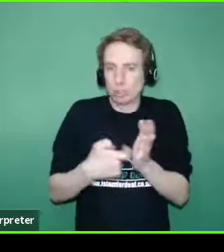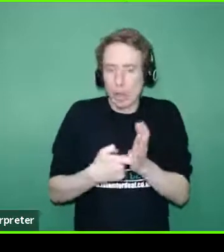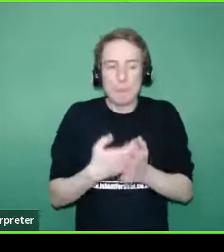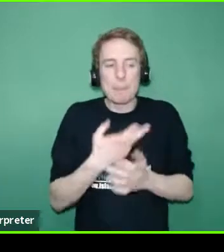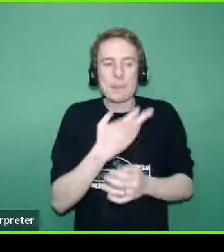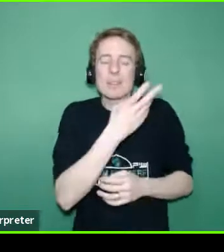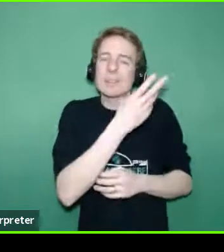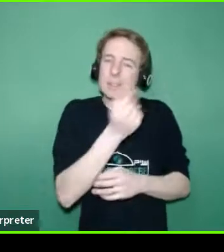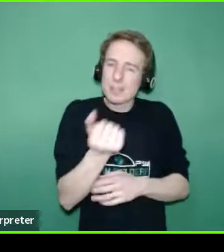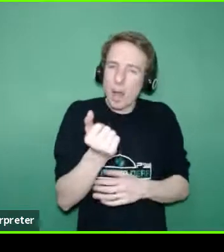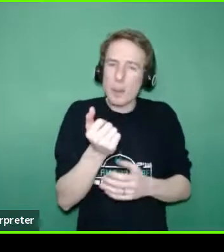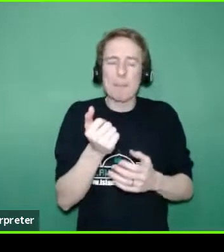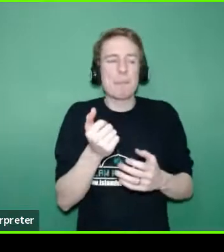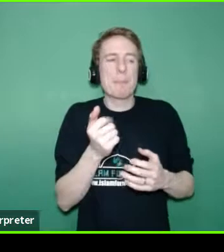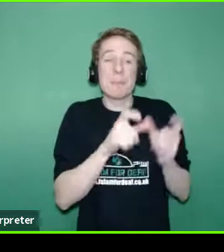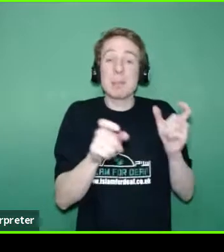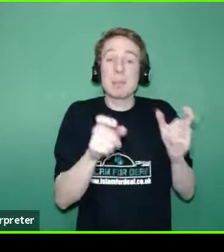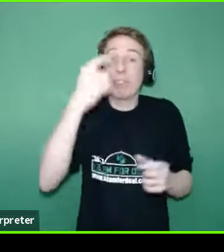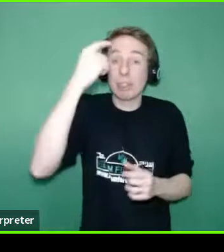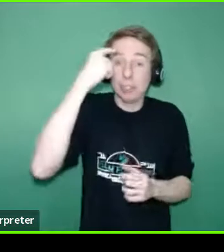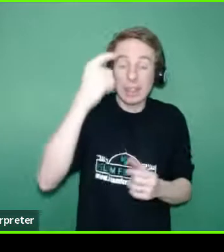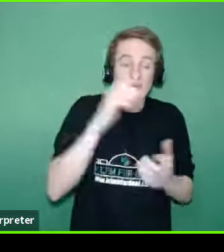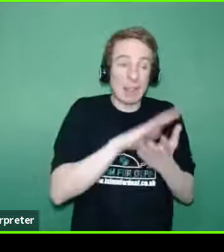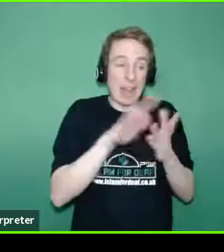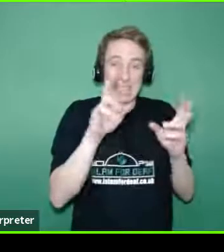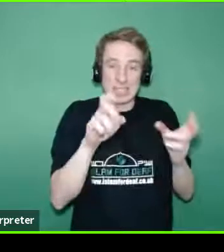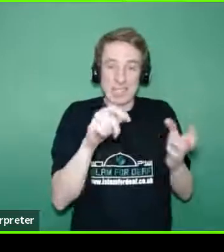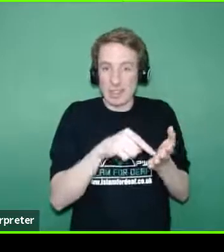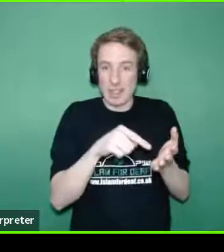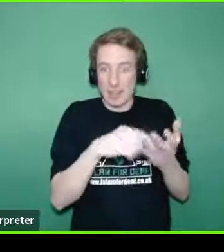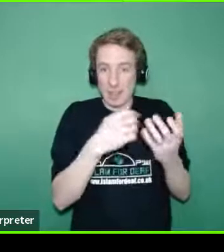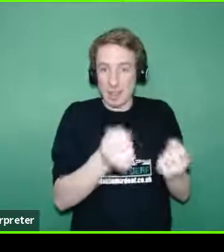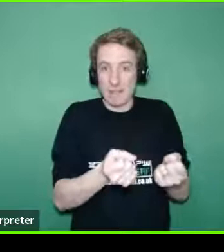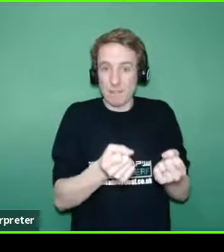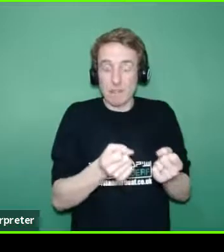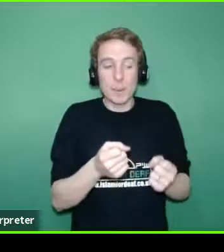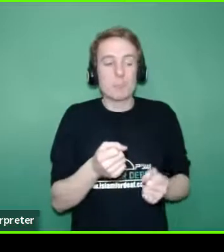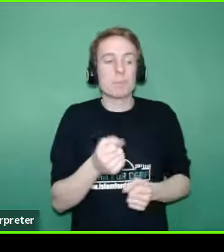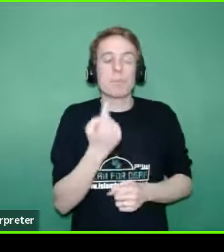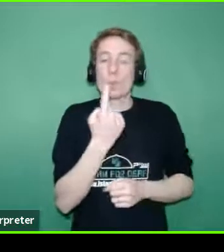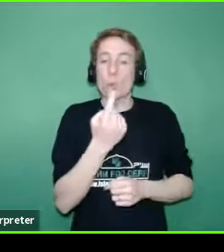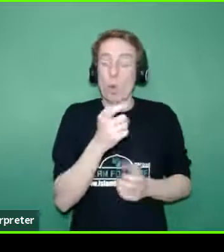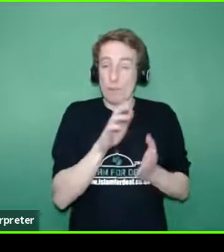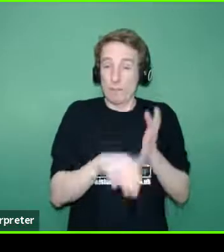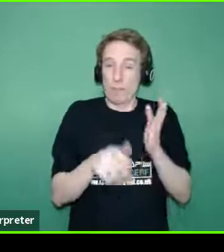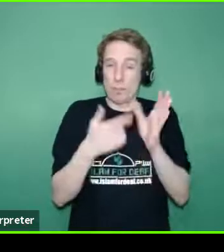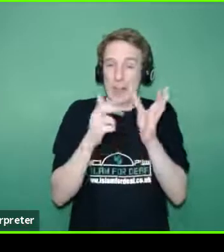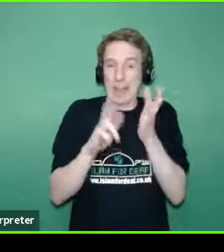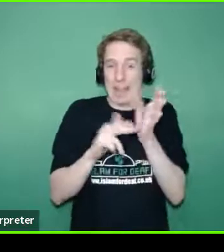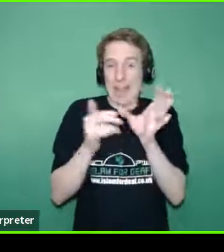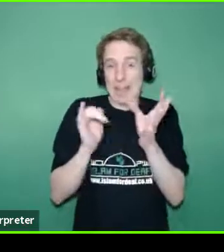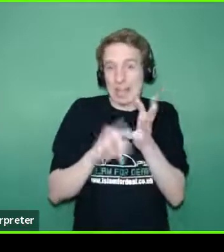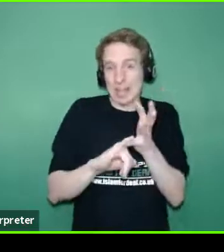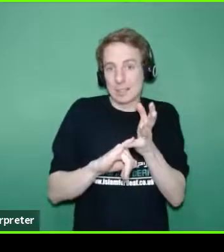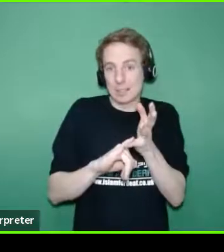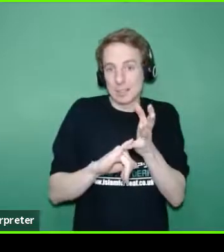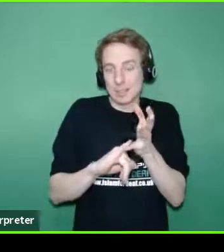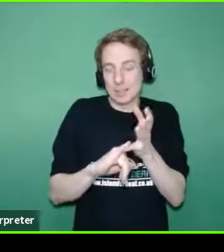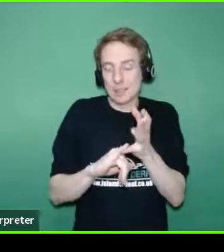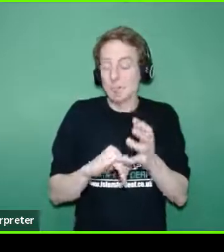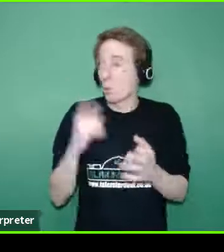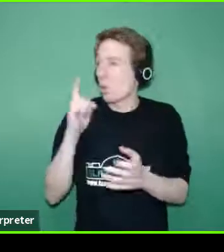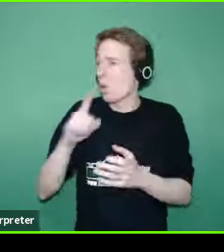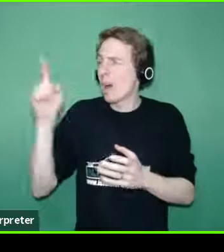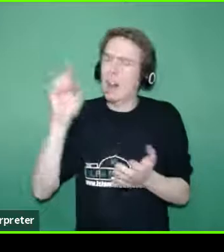very widespread narration on the authority of Anas. May Allah be pleased with him, but it's a narration that